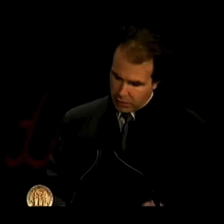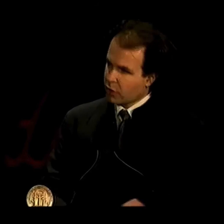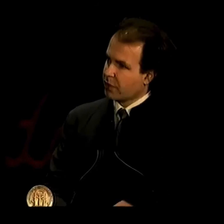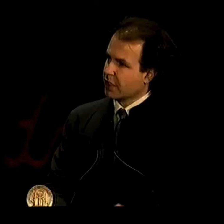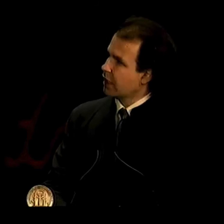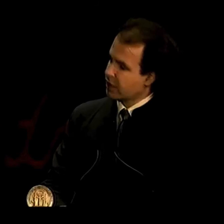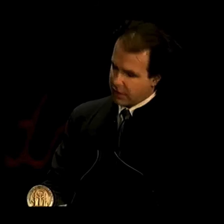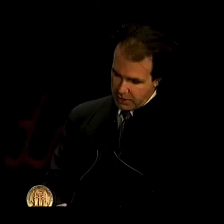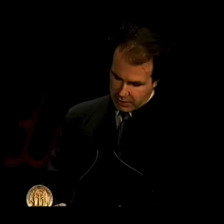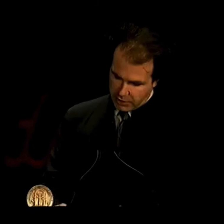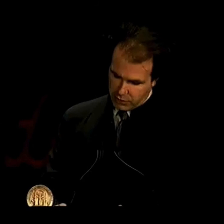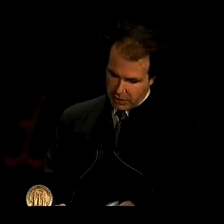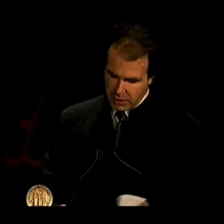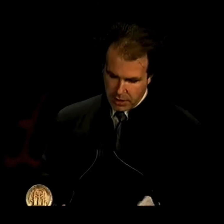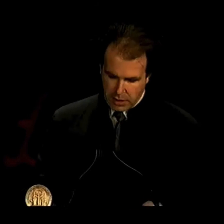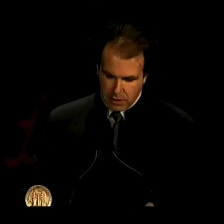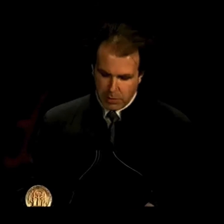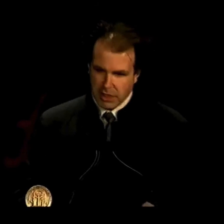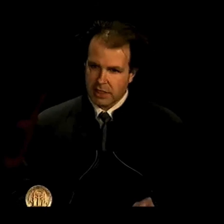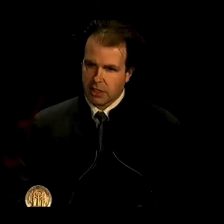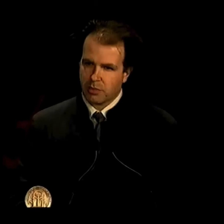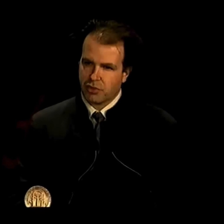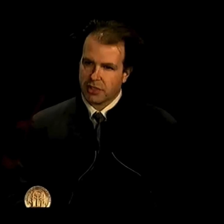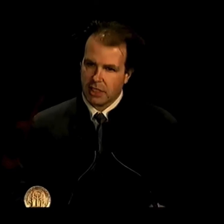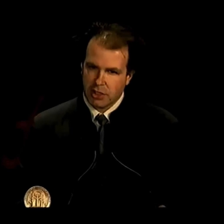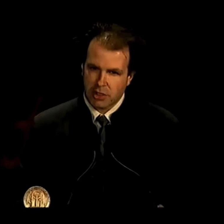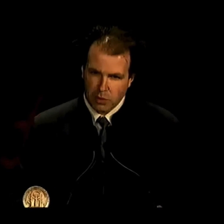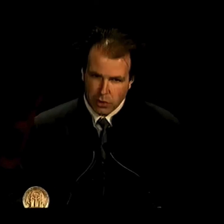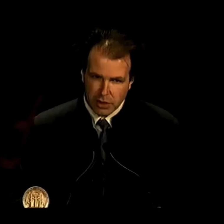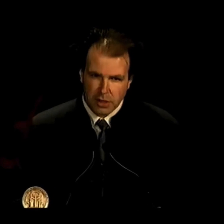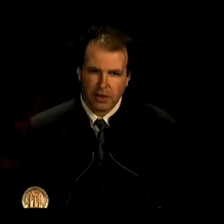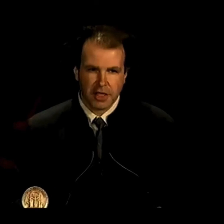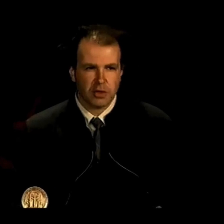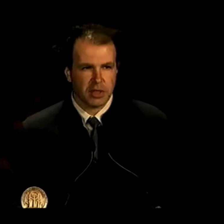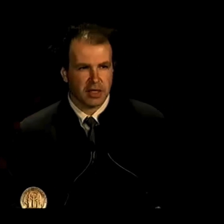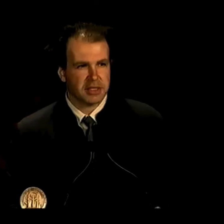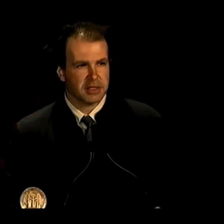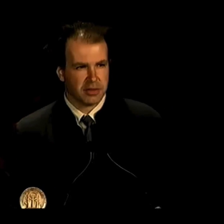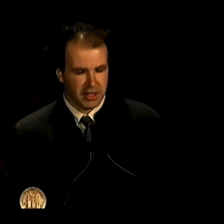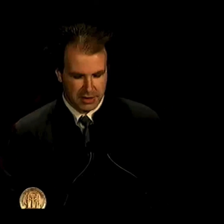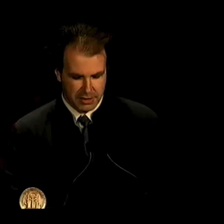work recognized in this country by such a prestigious award. Thank you again, this is great.